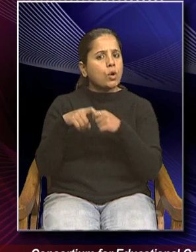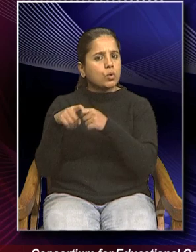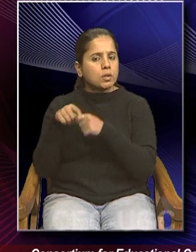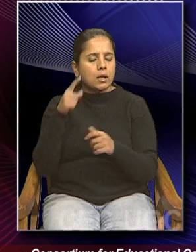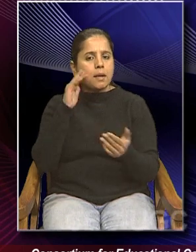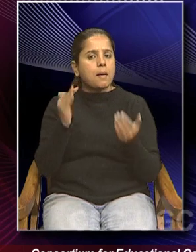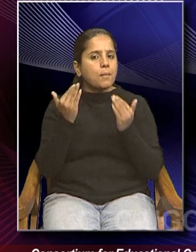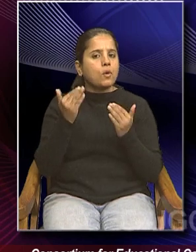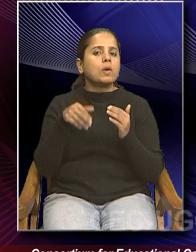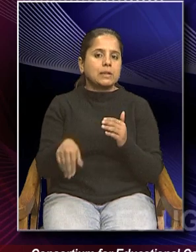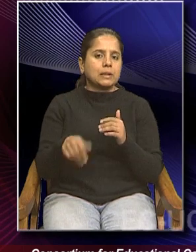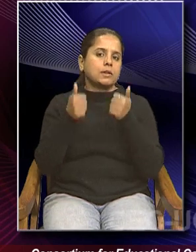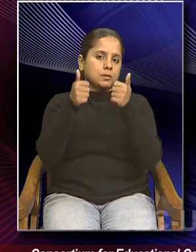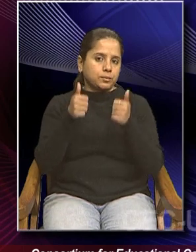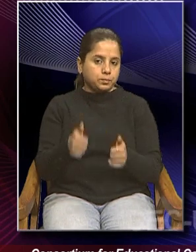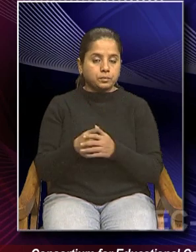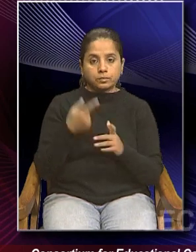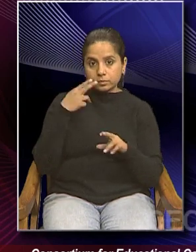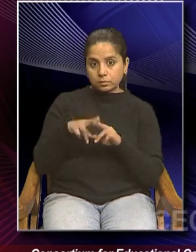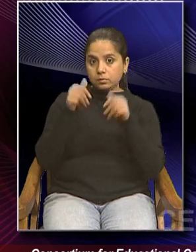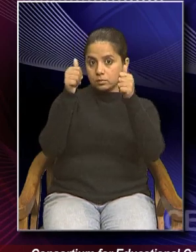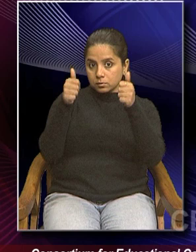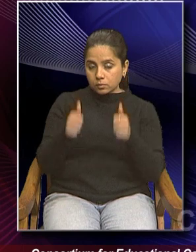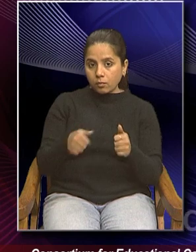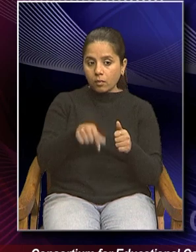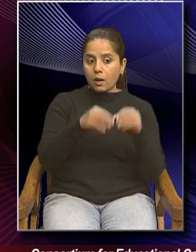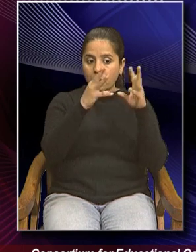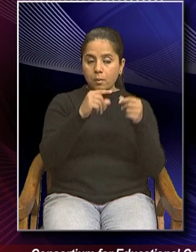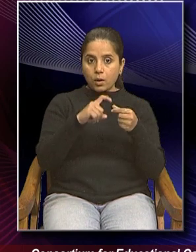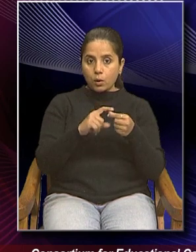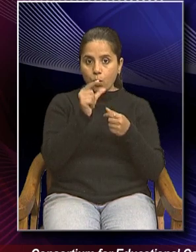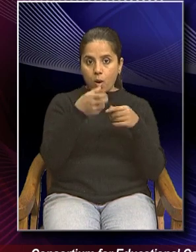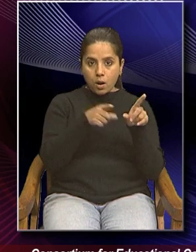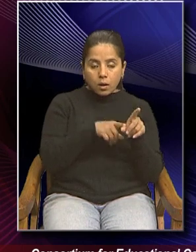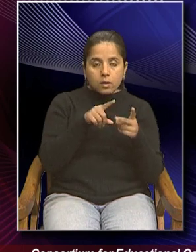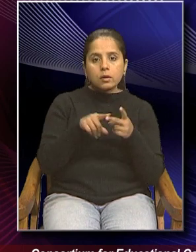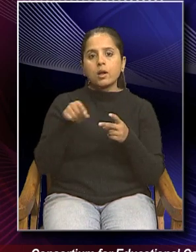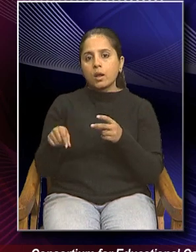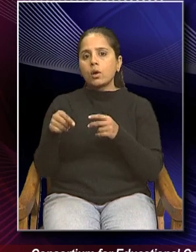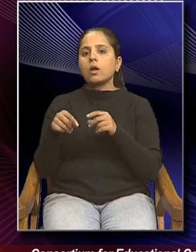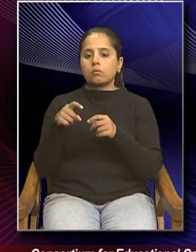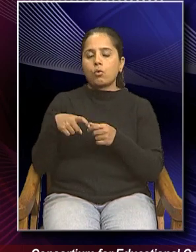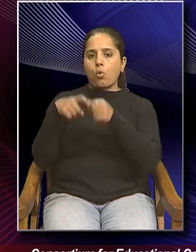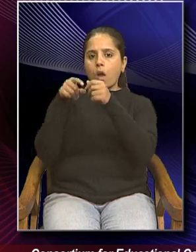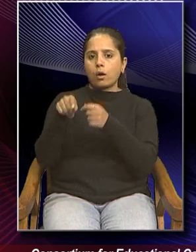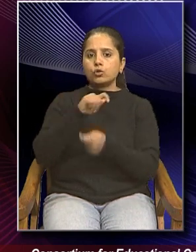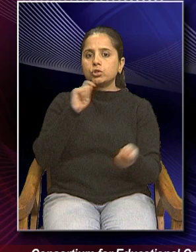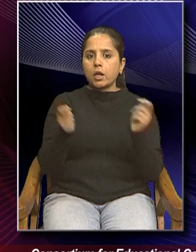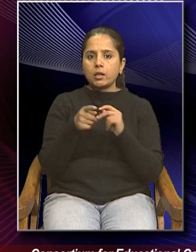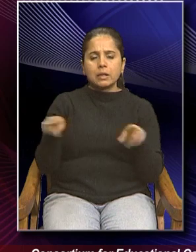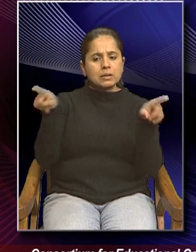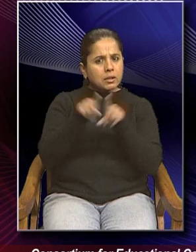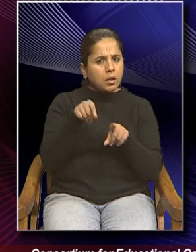compare the results. If the results of the quantitative and qualitative methods converge on the same